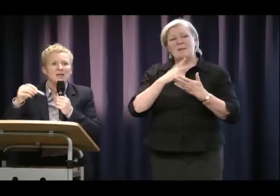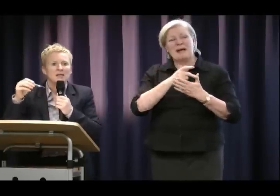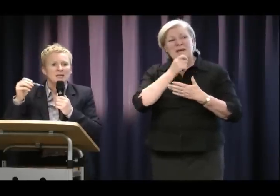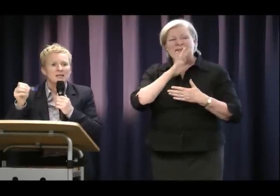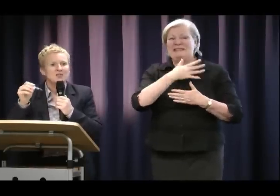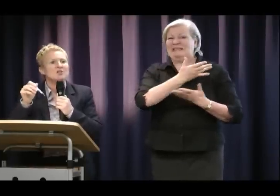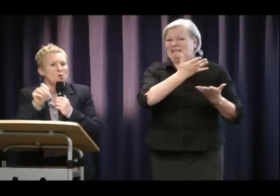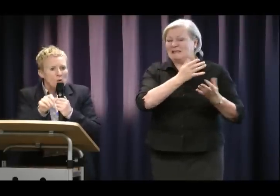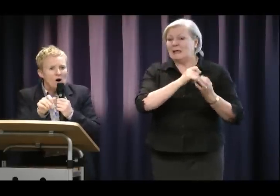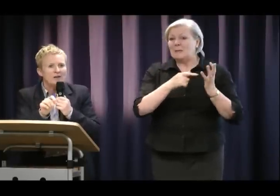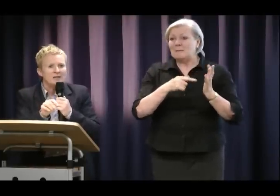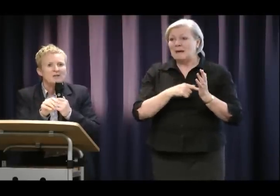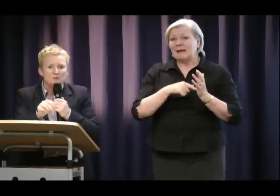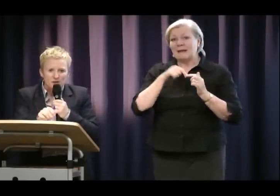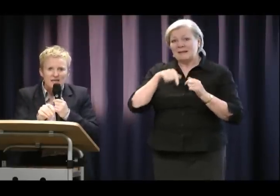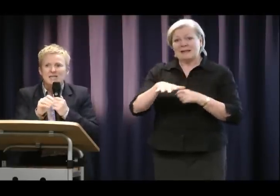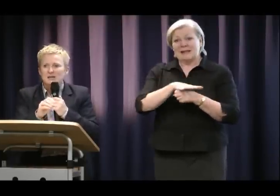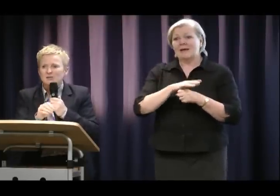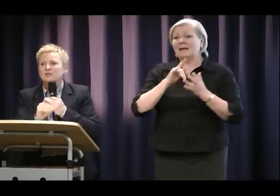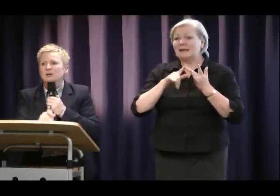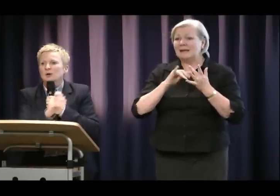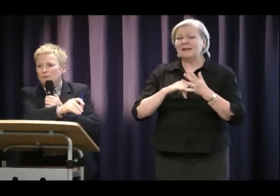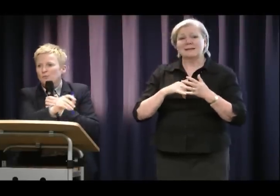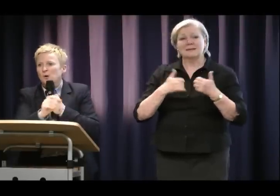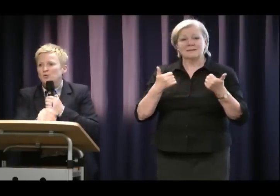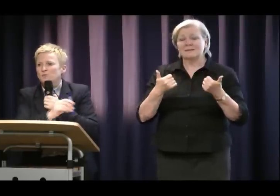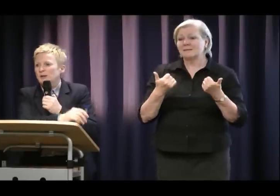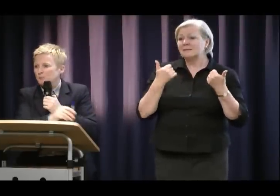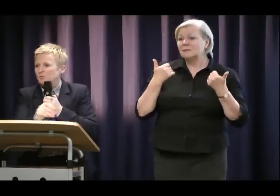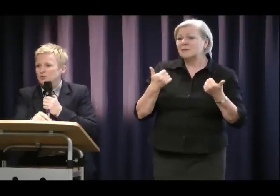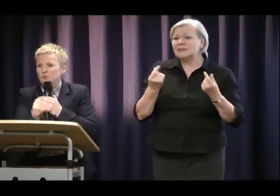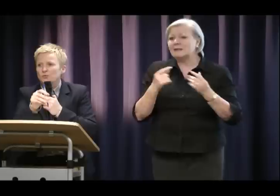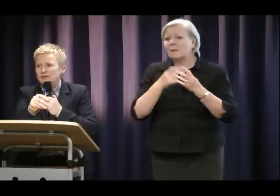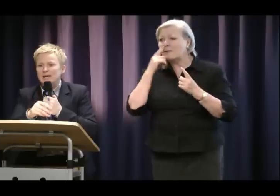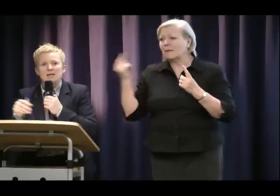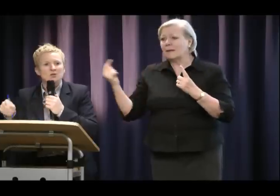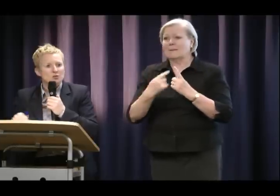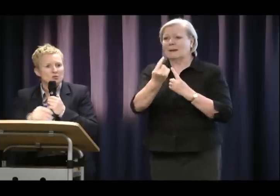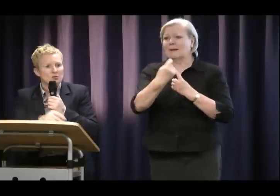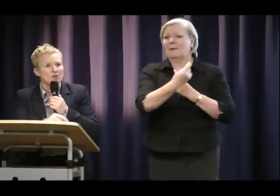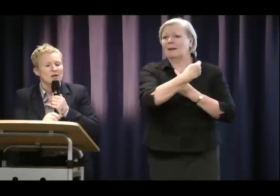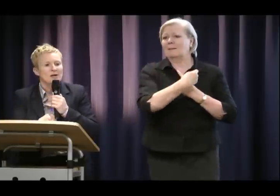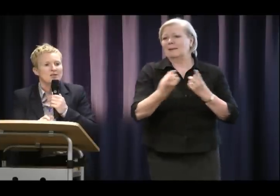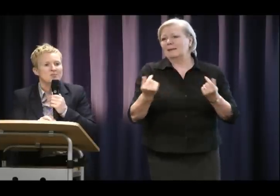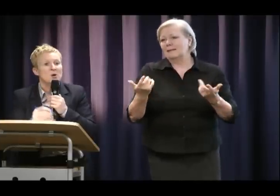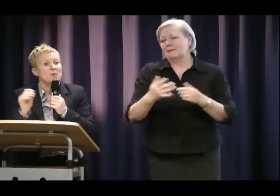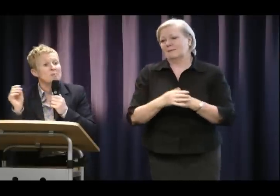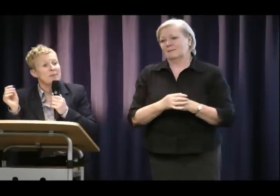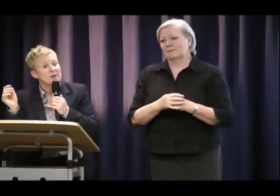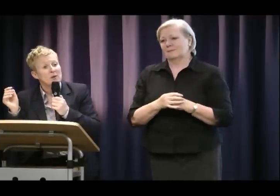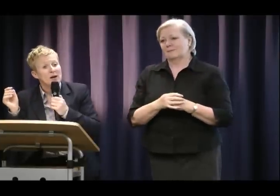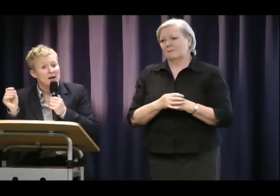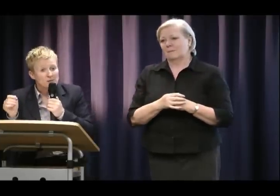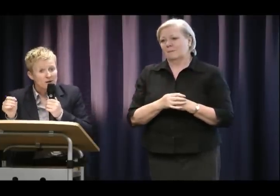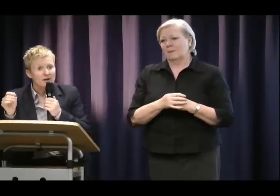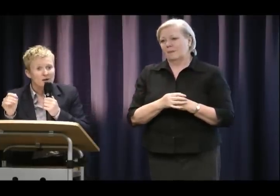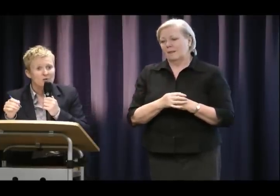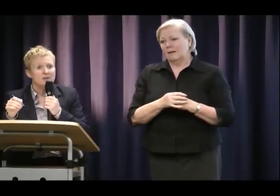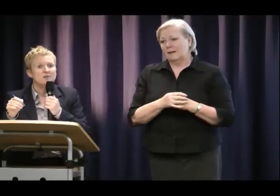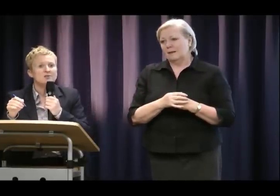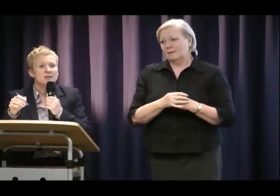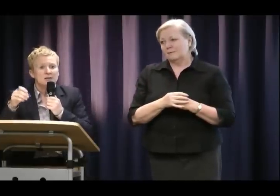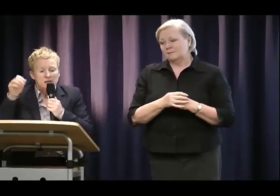but it is quite convenient for most people to sort of get into East Melbourne. But there are